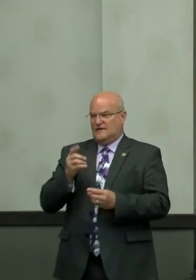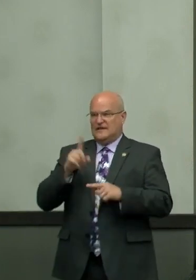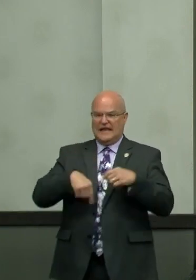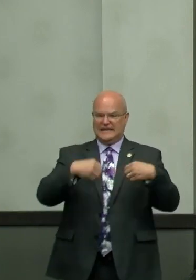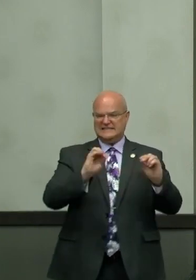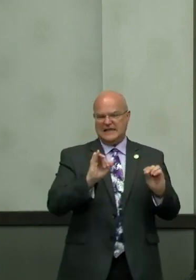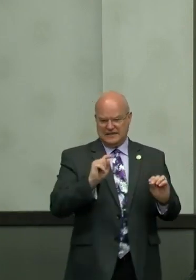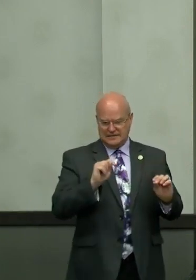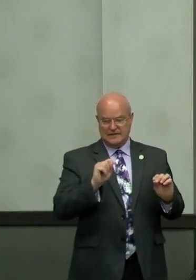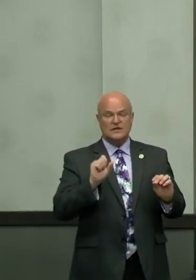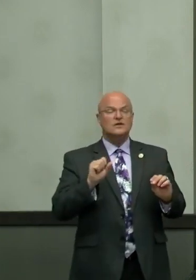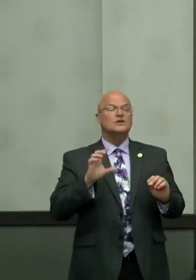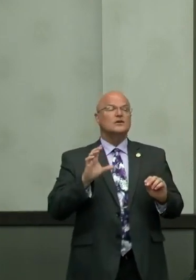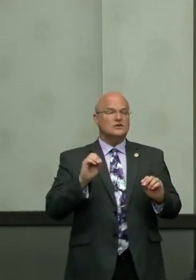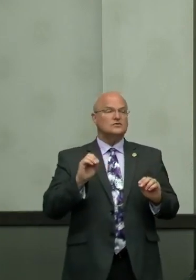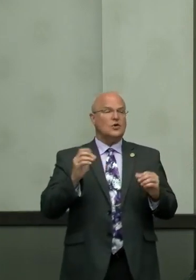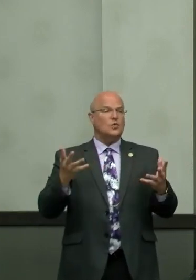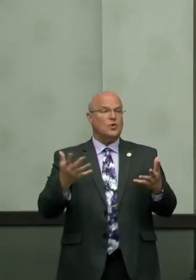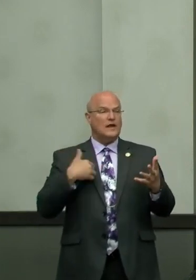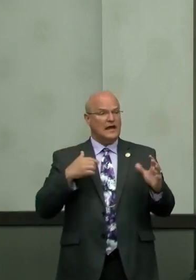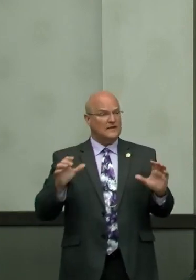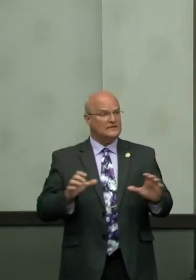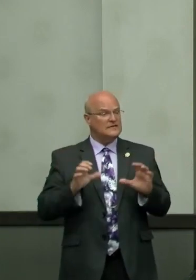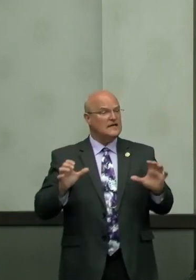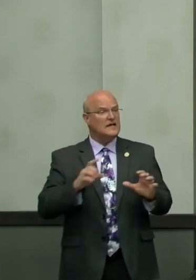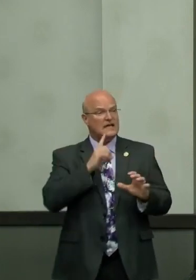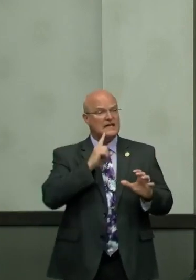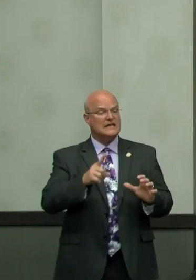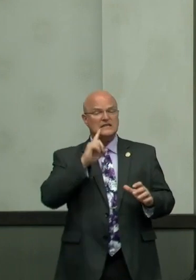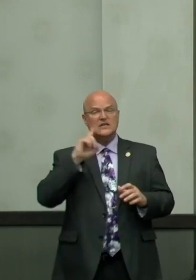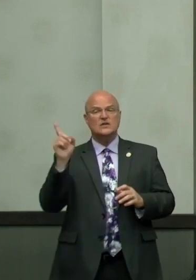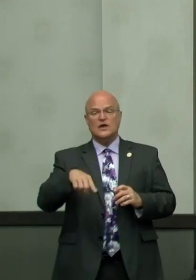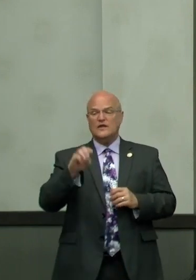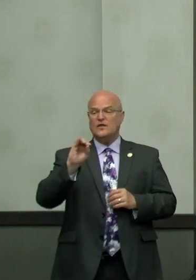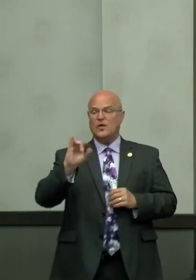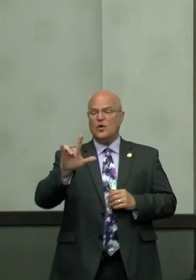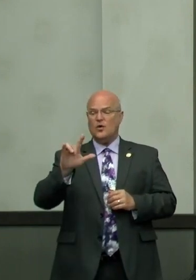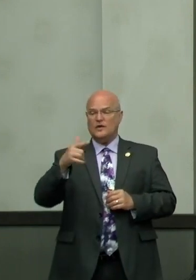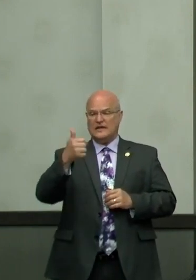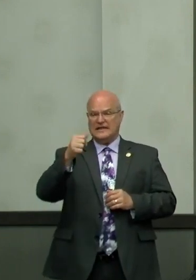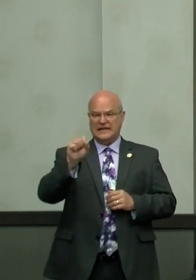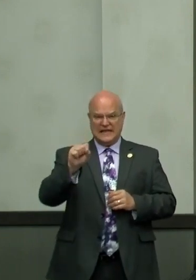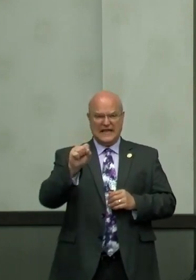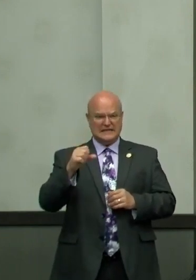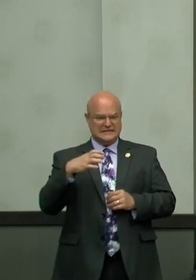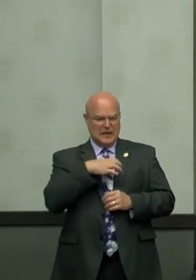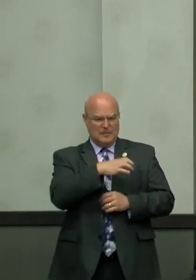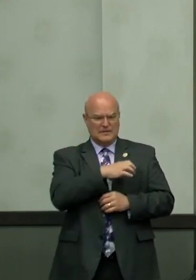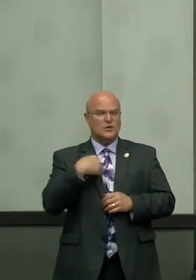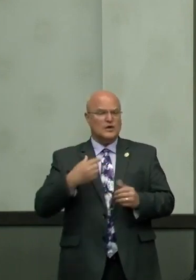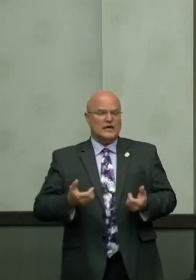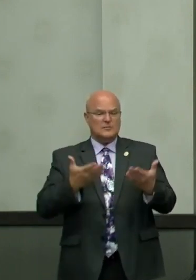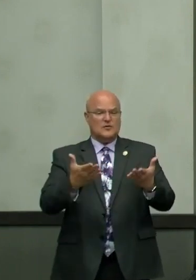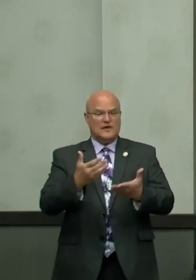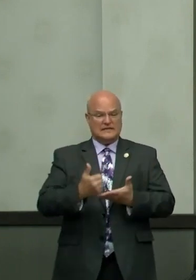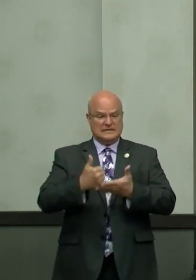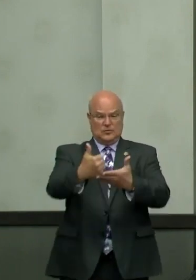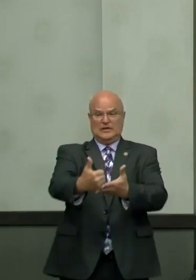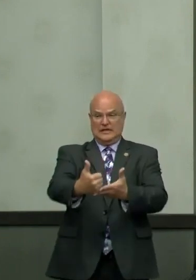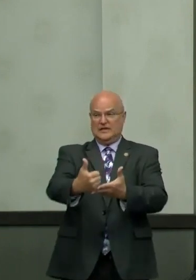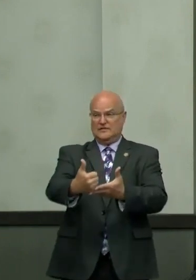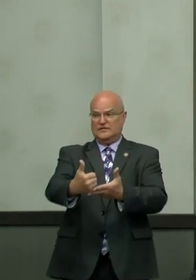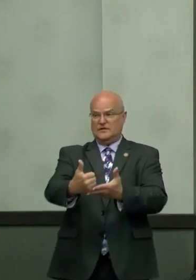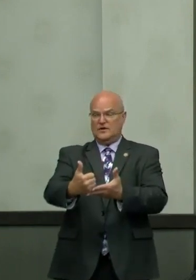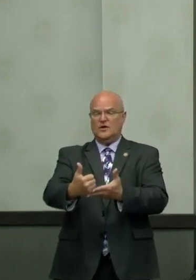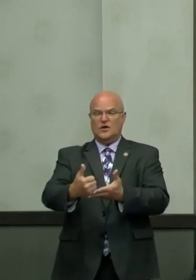it. And so what I've done is directed the Oil and Gas Commission to look at ways that we can provide relief.